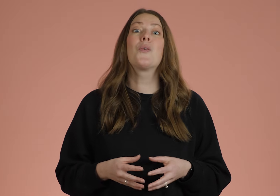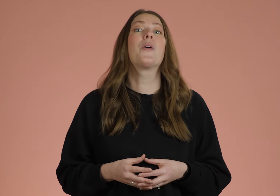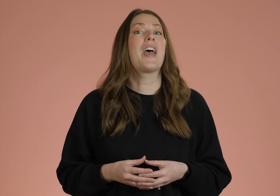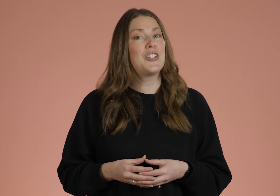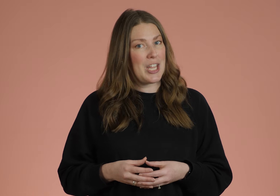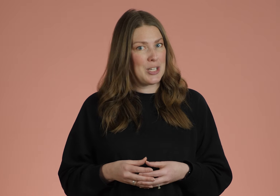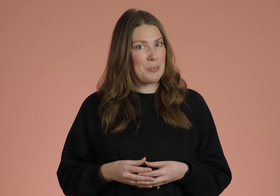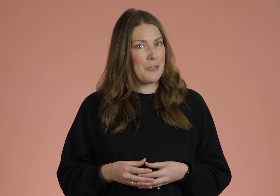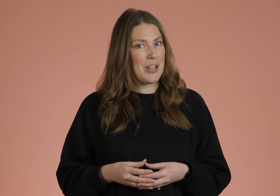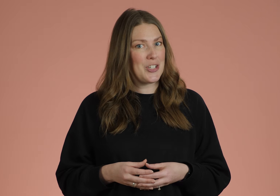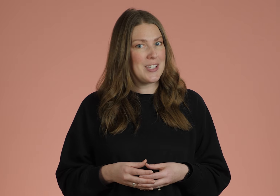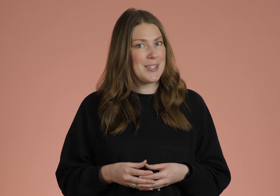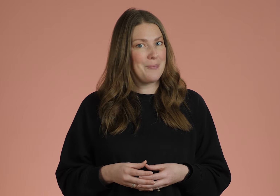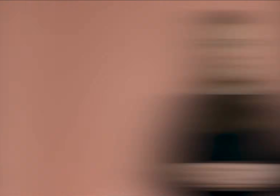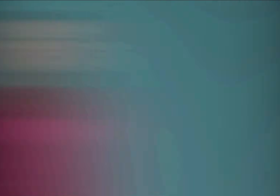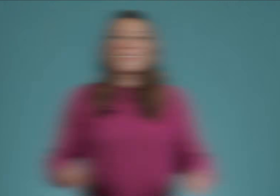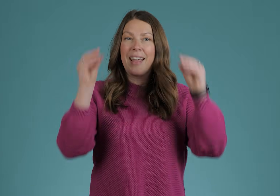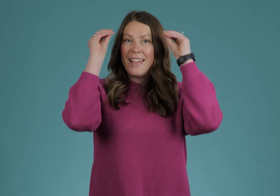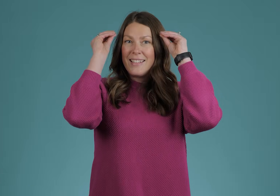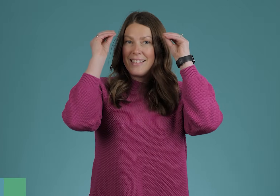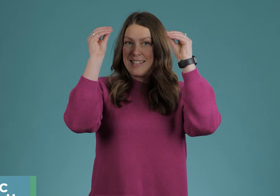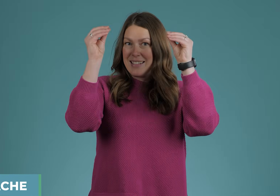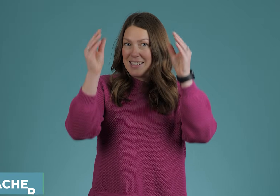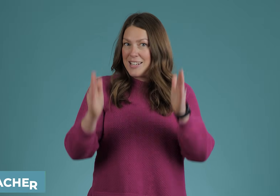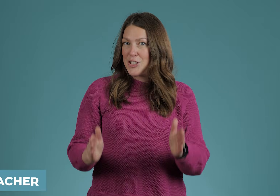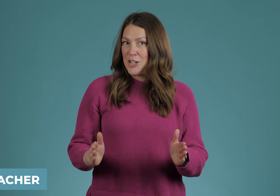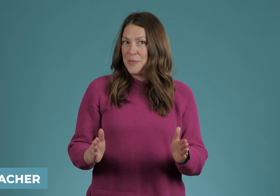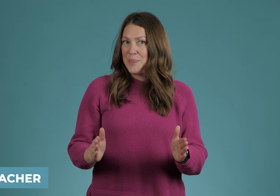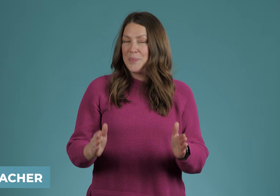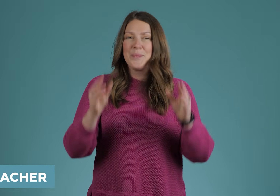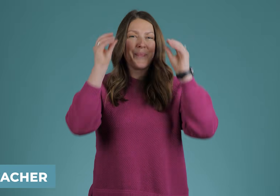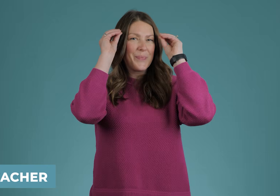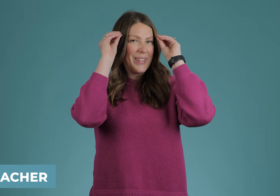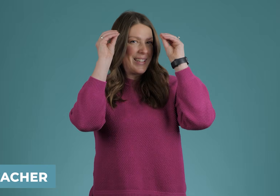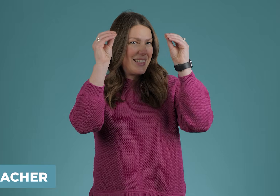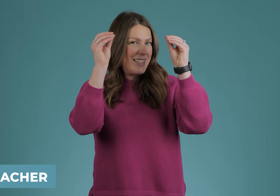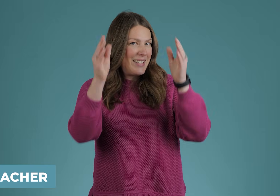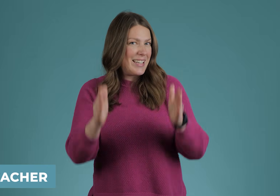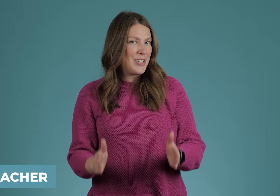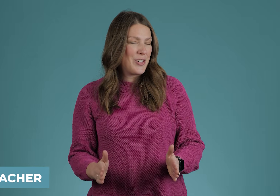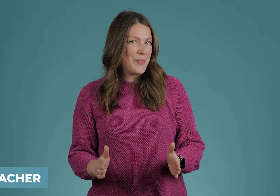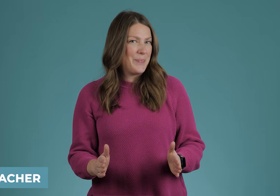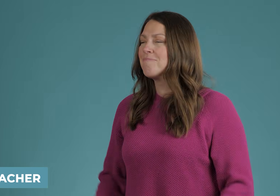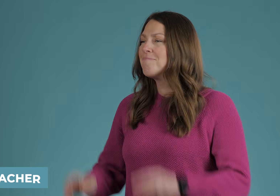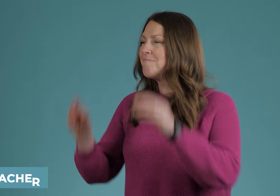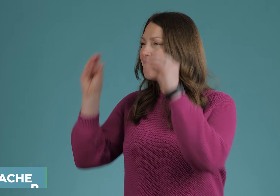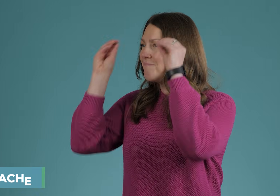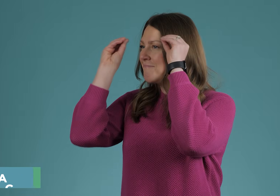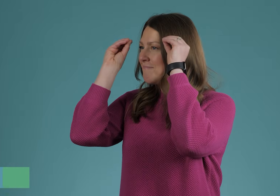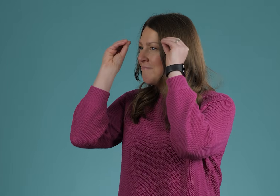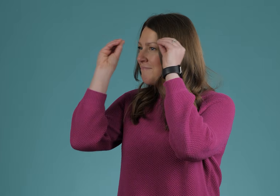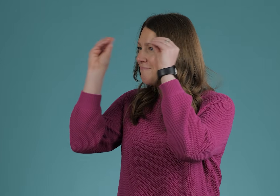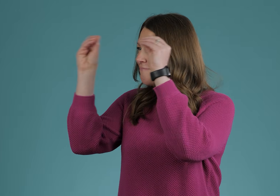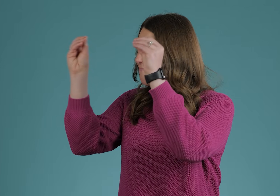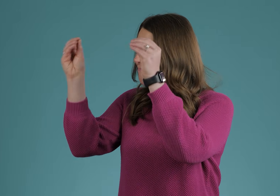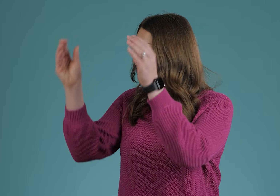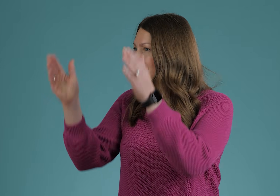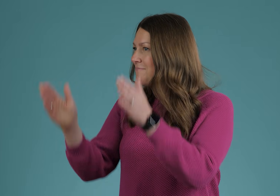with education professions. Teacher. Teacher. You're doing the sign